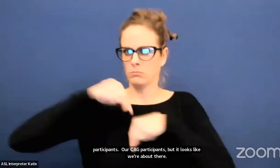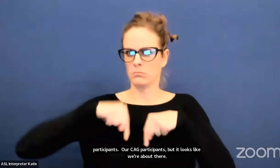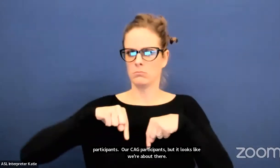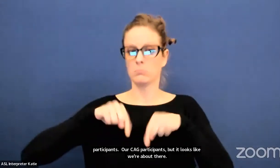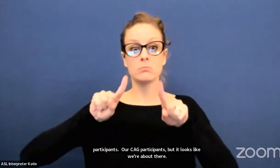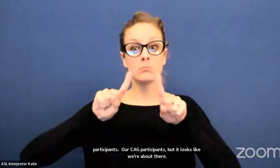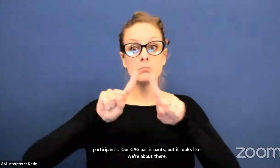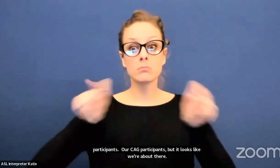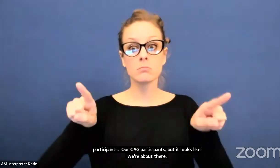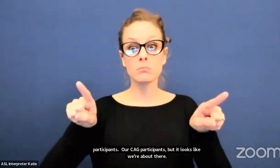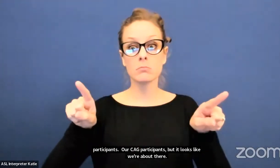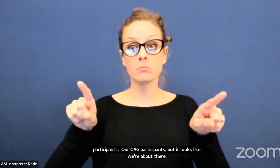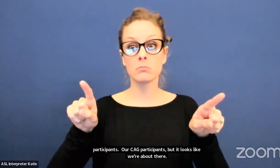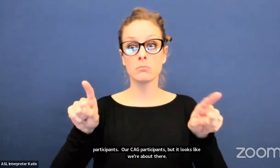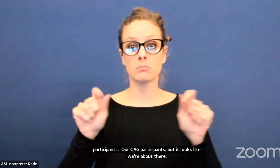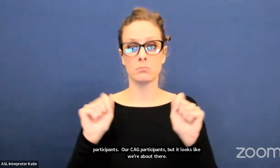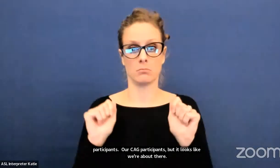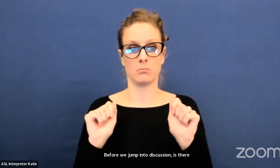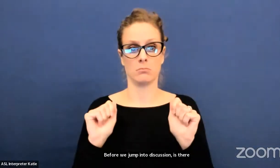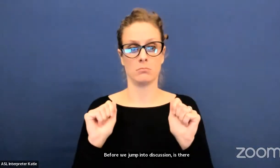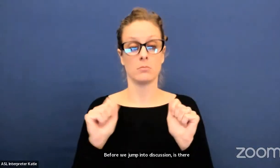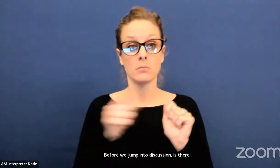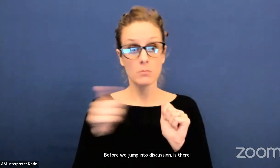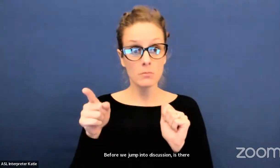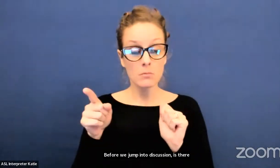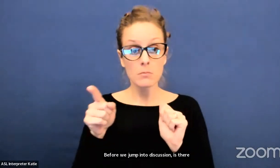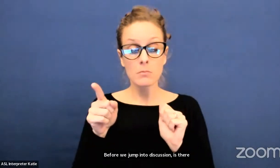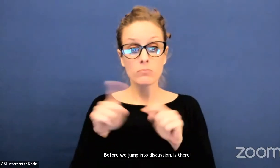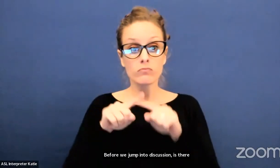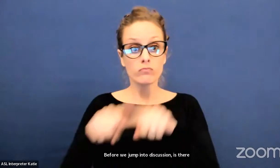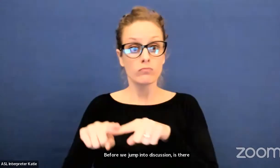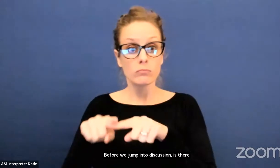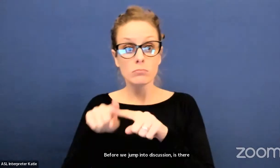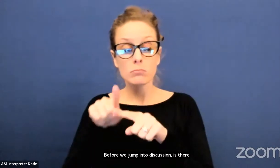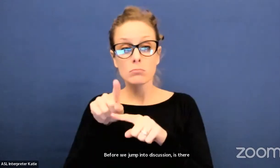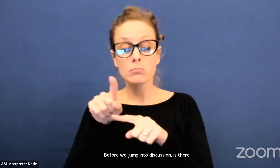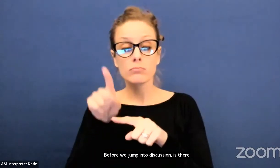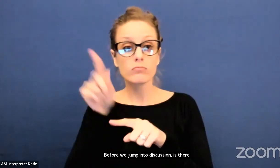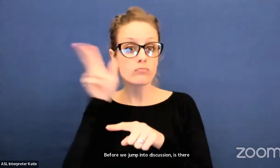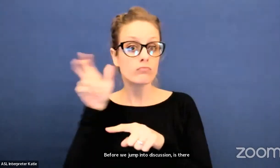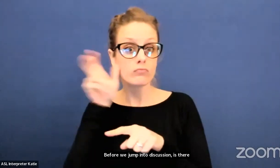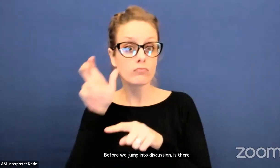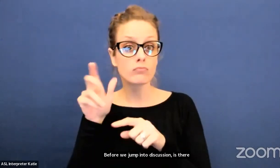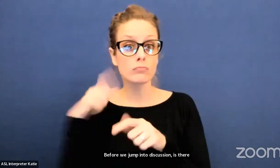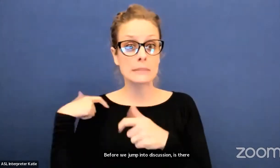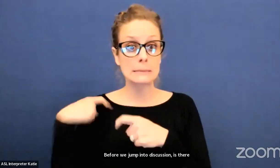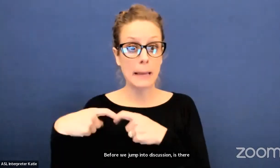who is using Spanish interpretation?